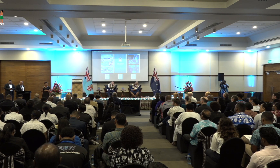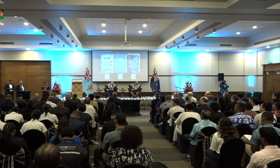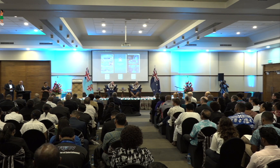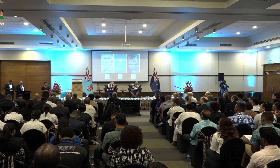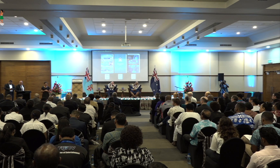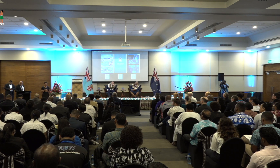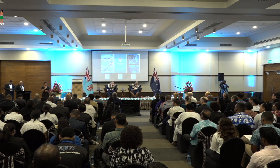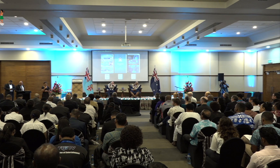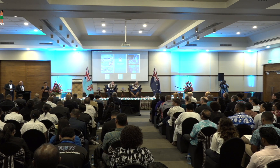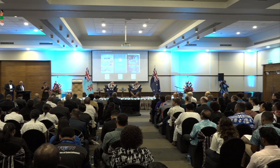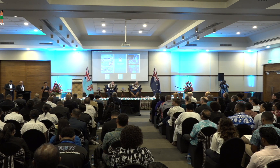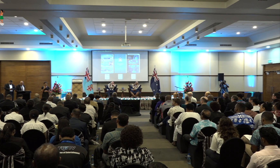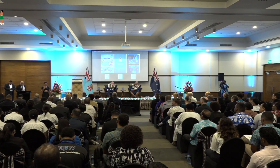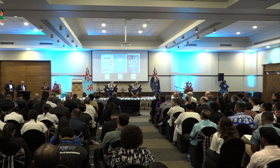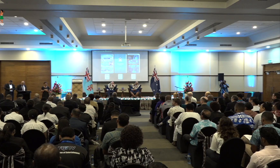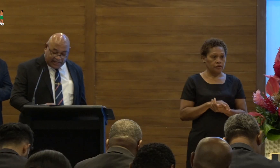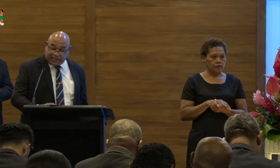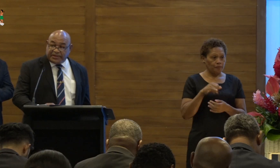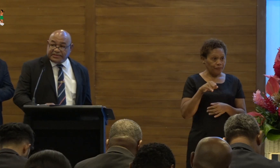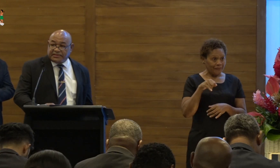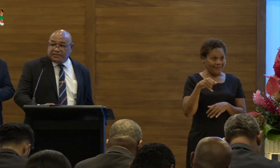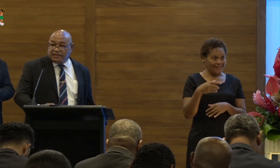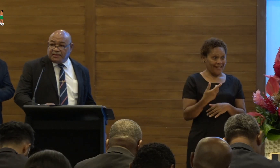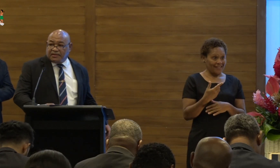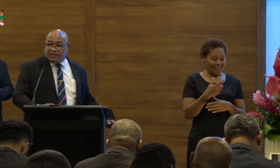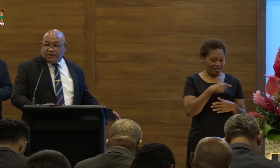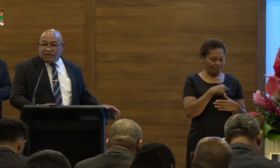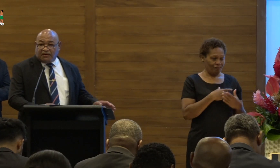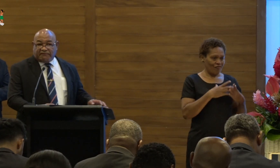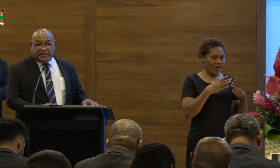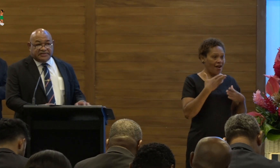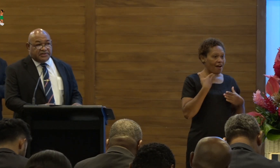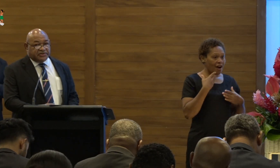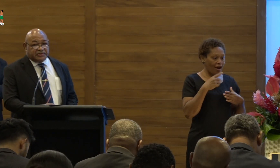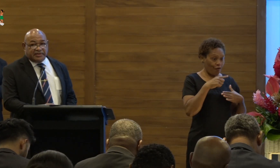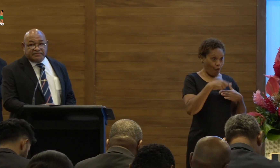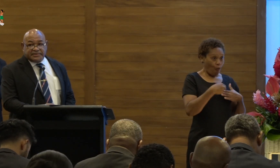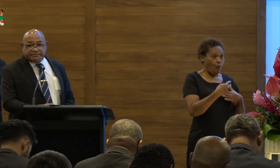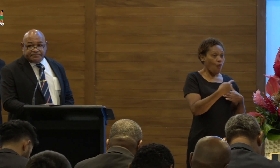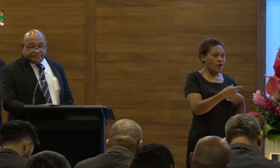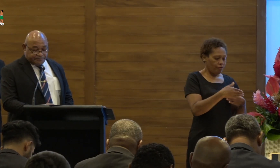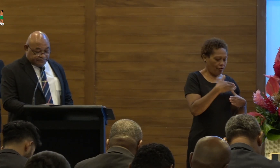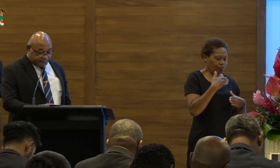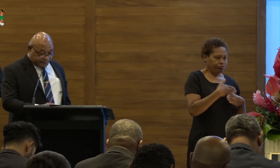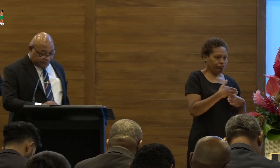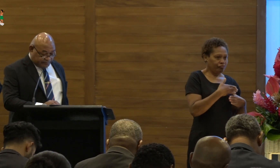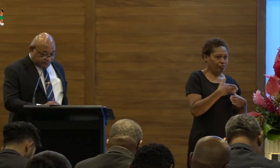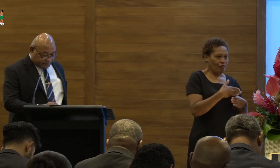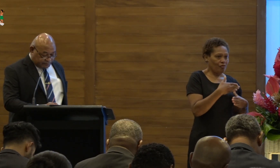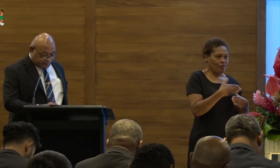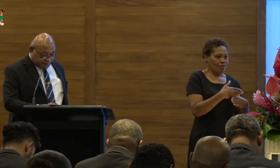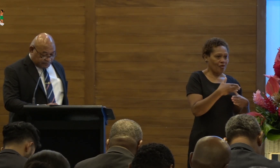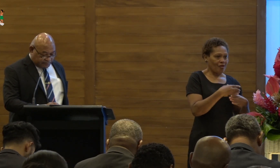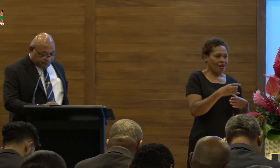Your voice is the heartbeat of these initiatives.